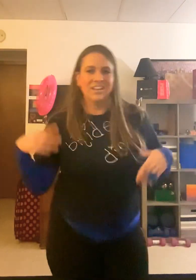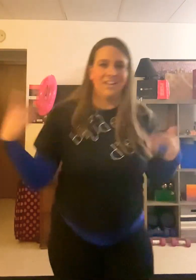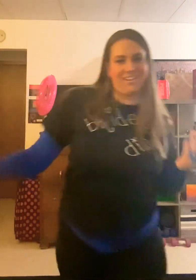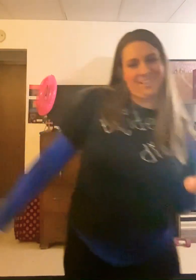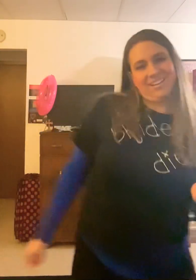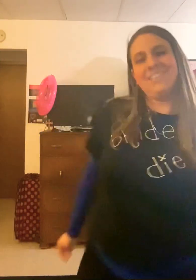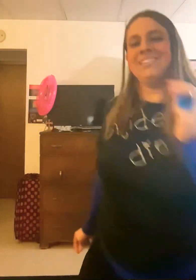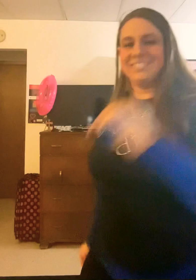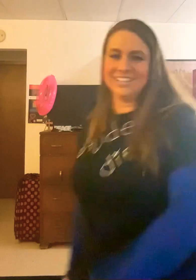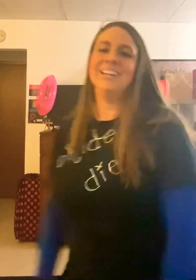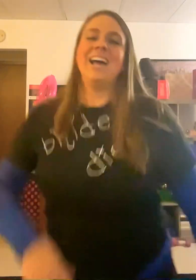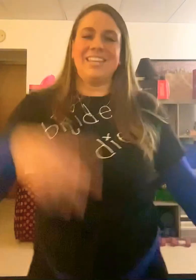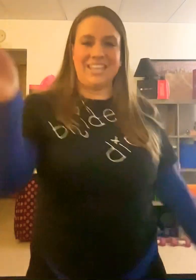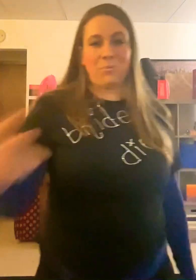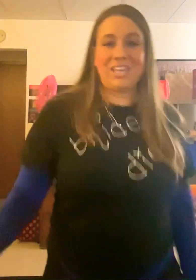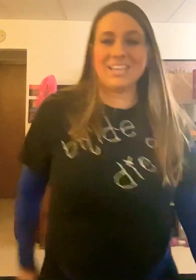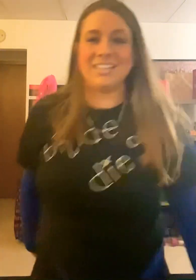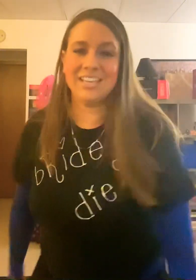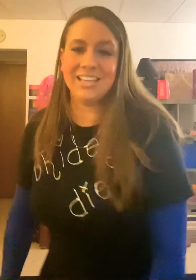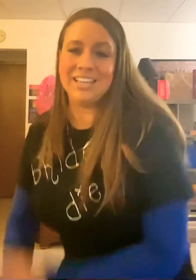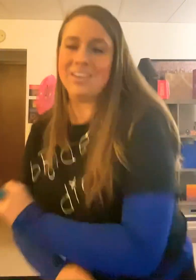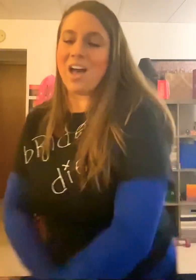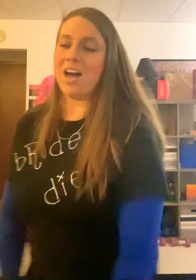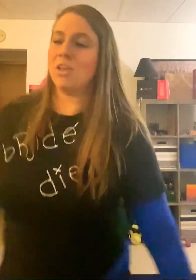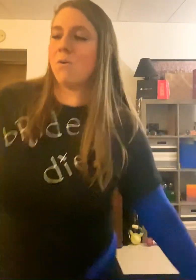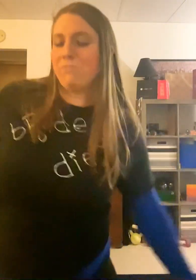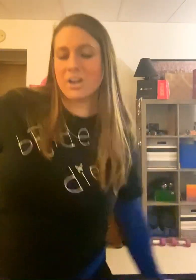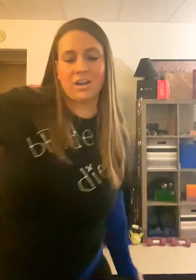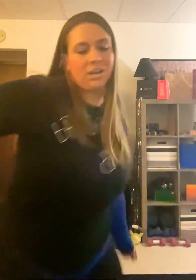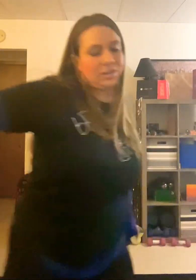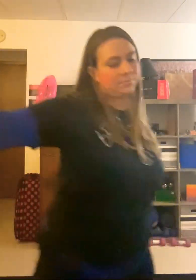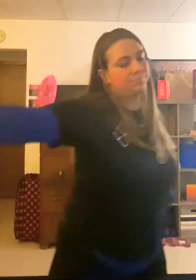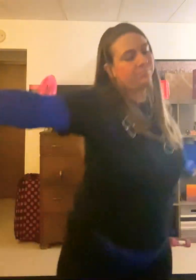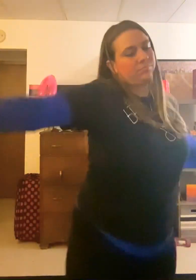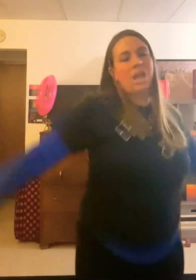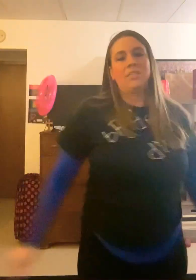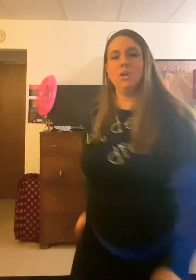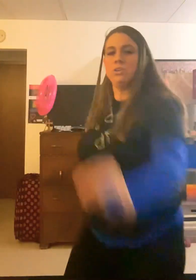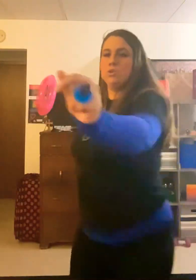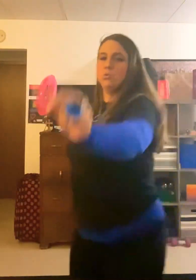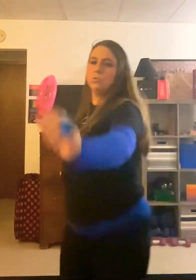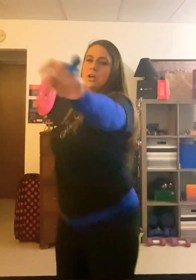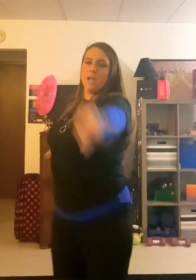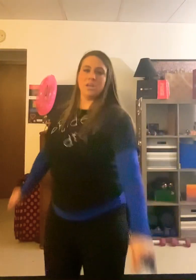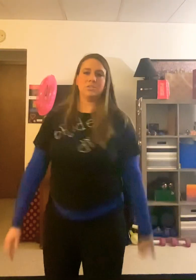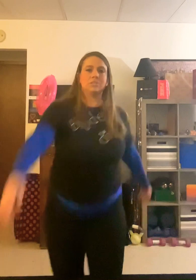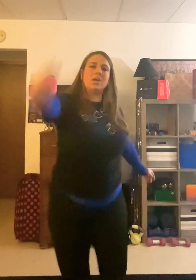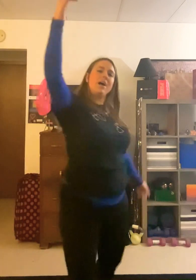What, huh? Uh-huh. Yeah, we getting it all over the USA.